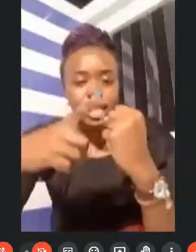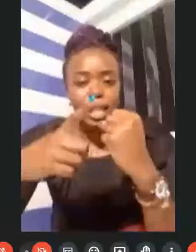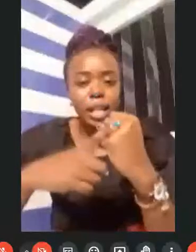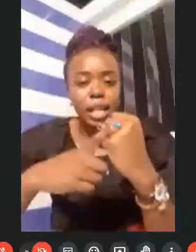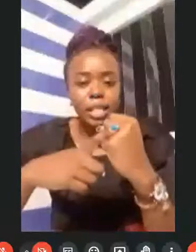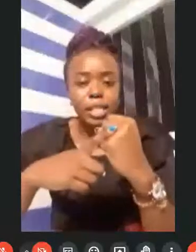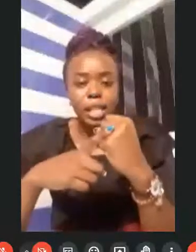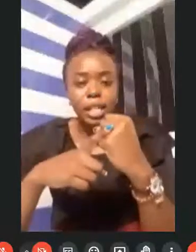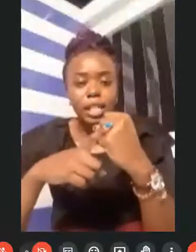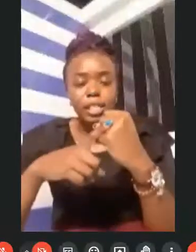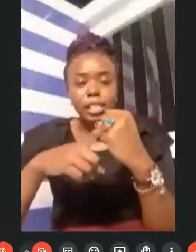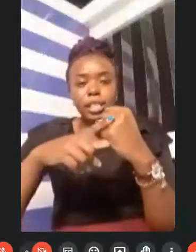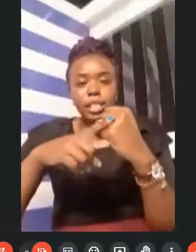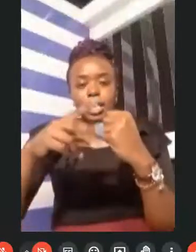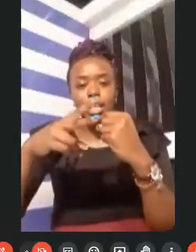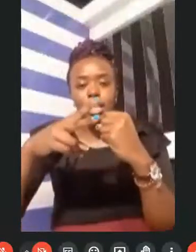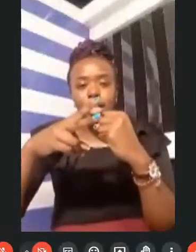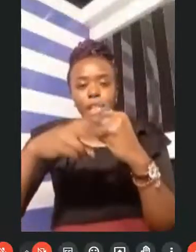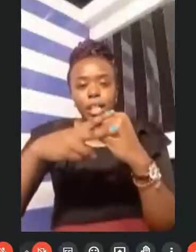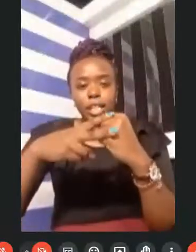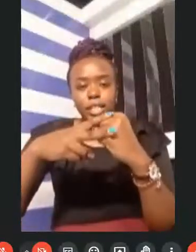6. 6.